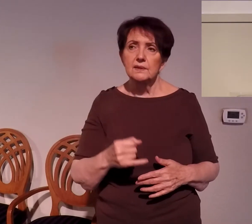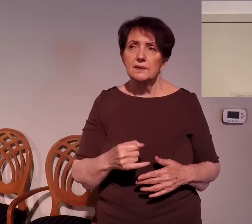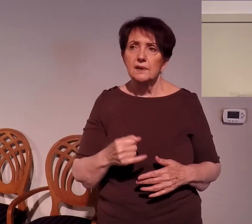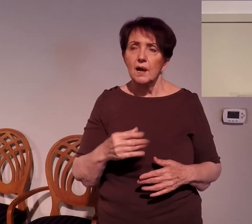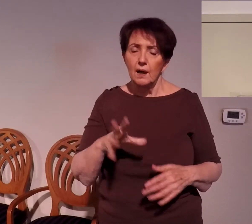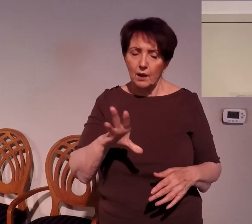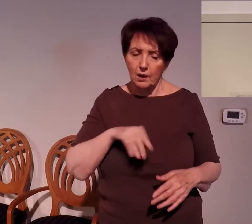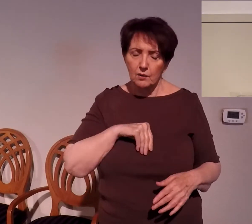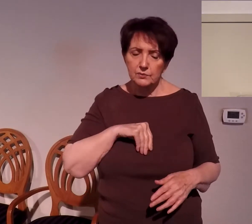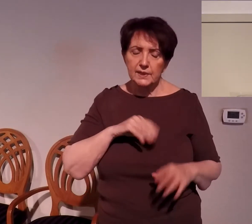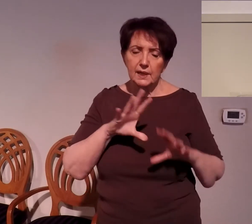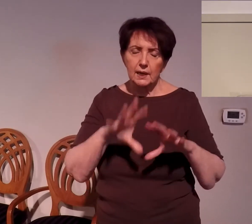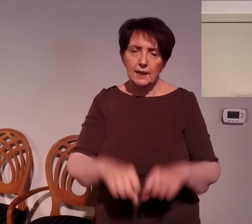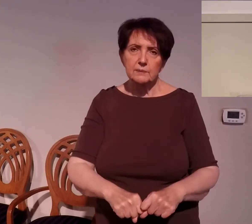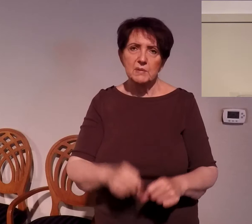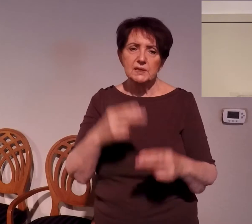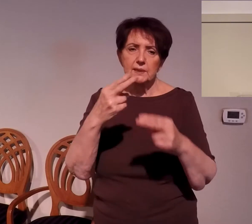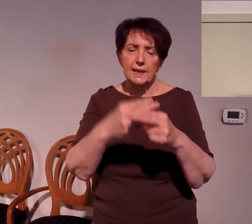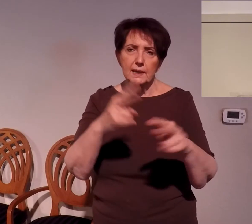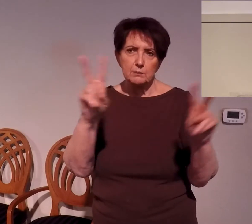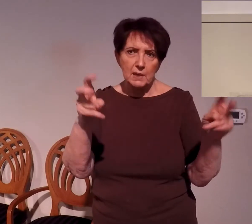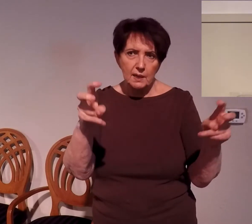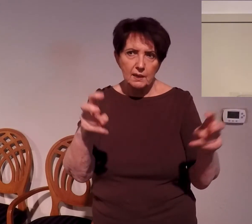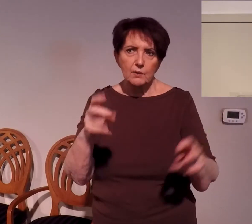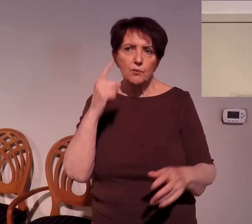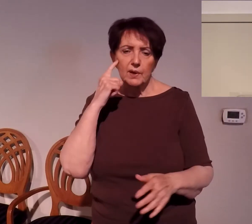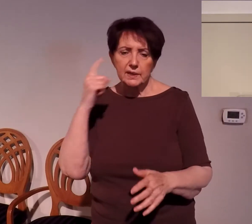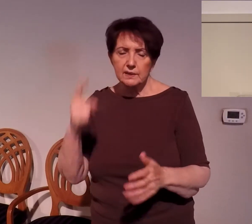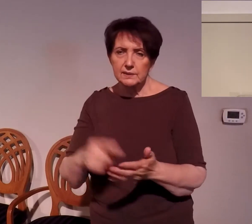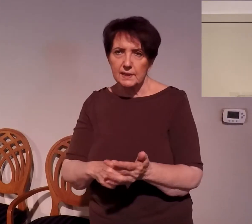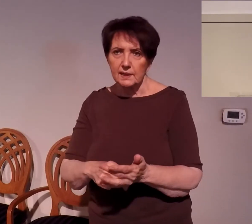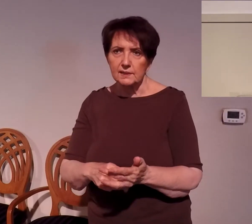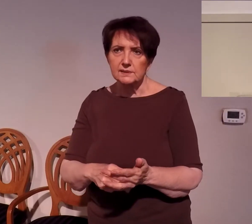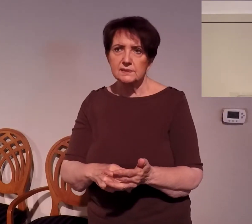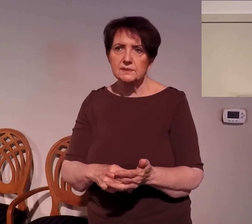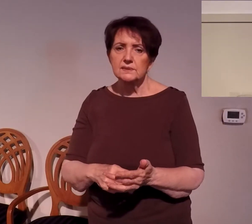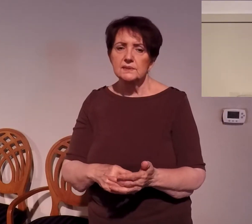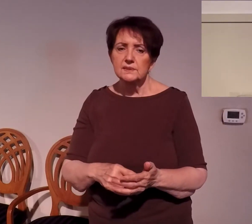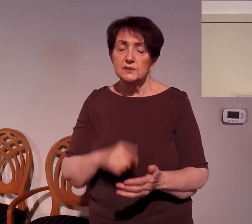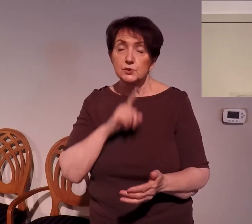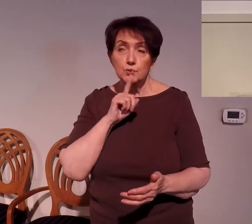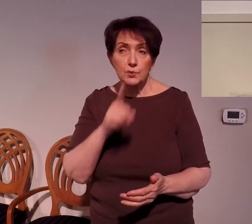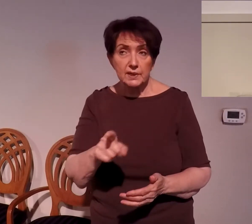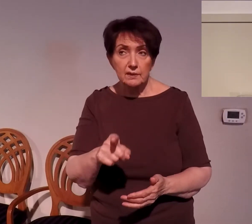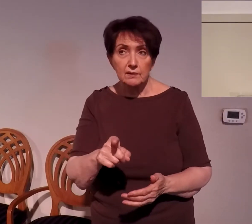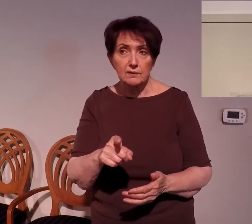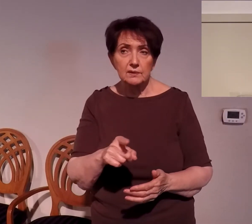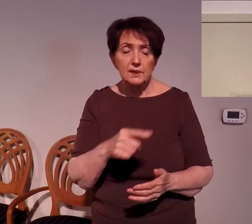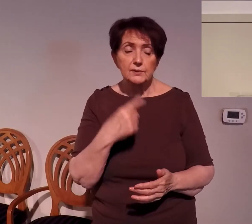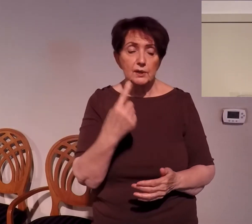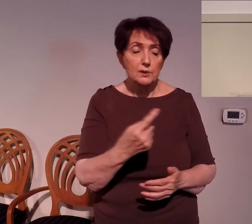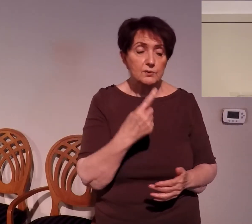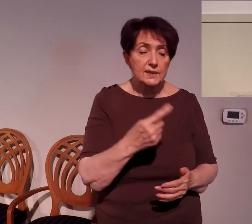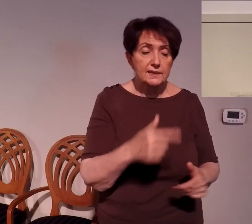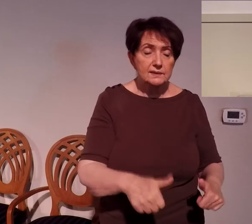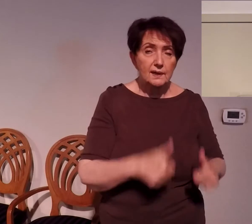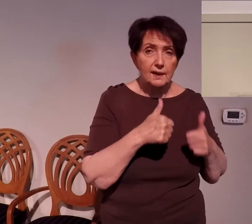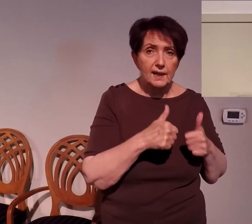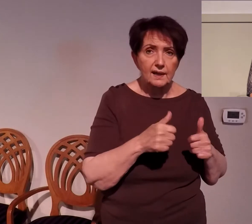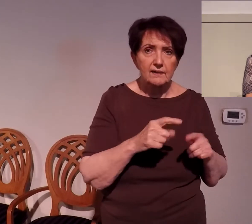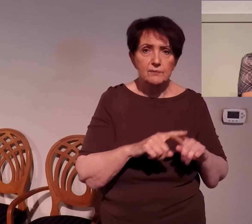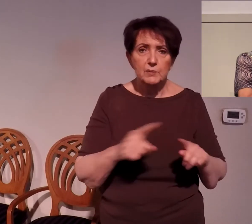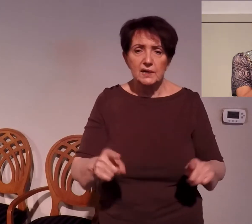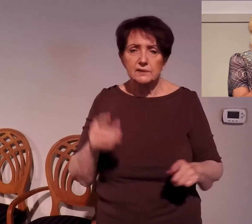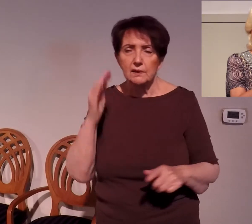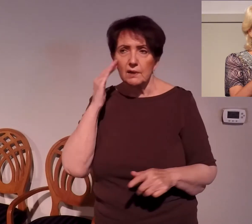Own it, claim it, name it, recognize that it exists, not only in life, but then in